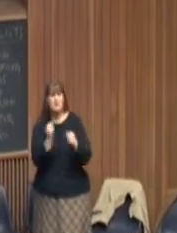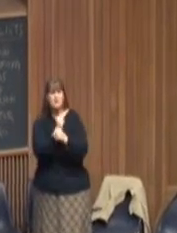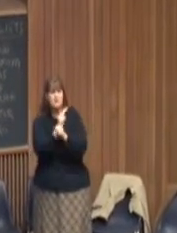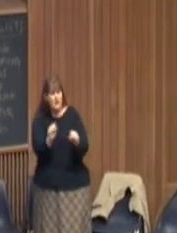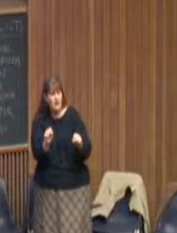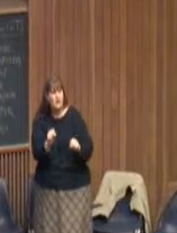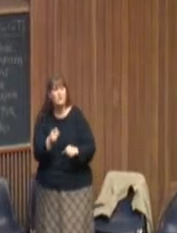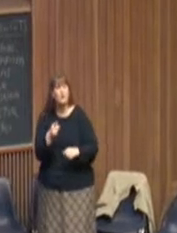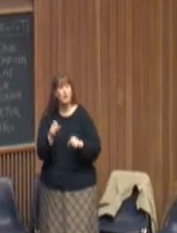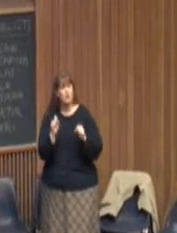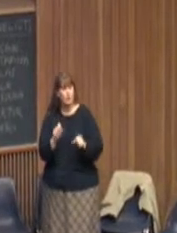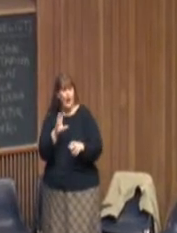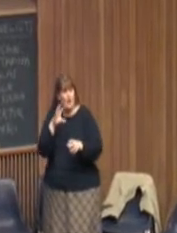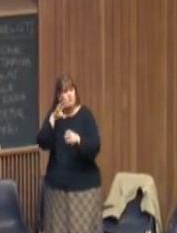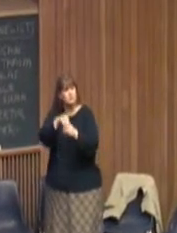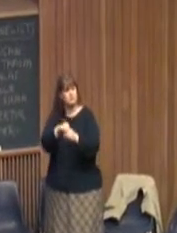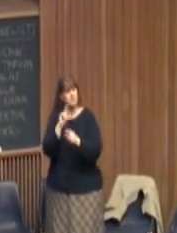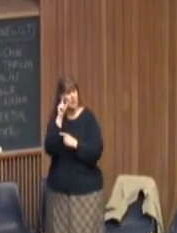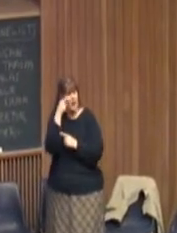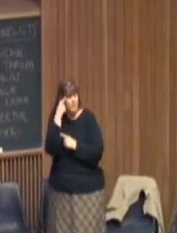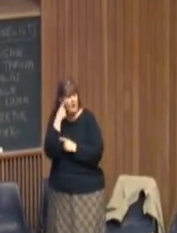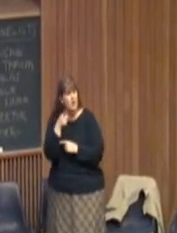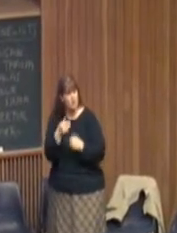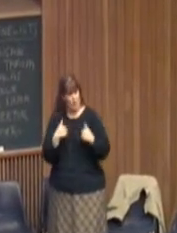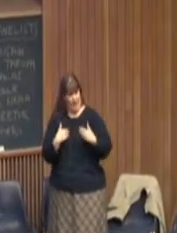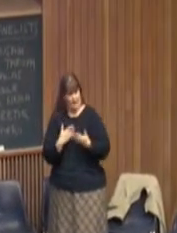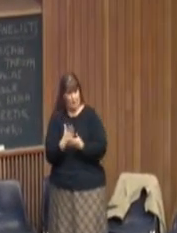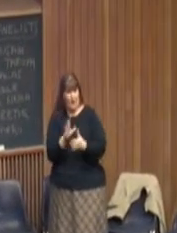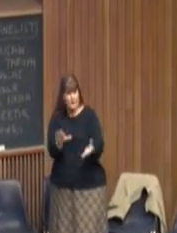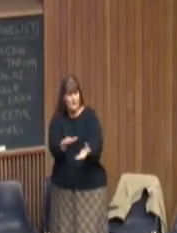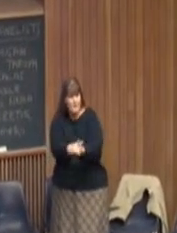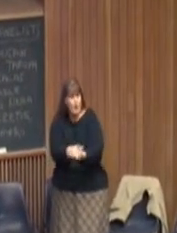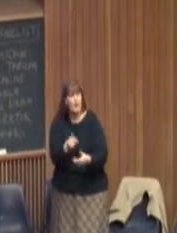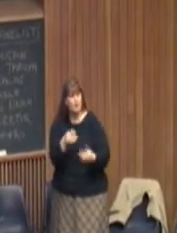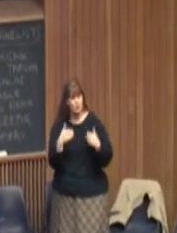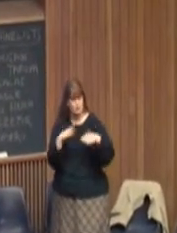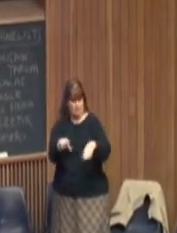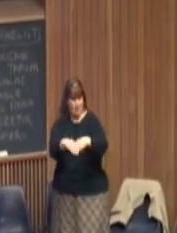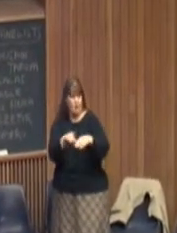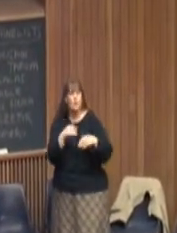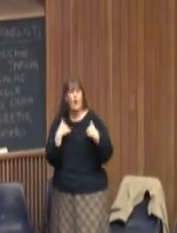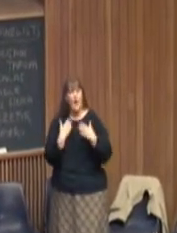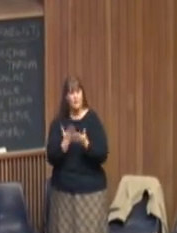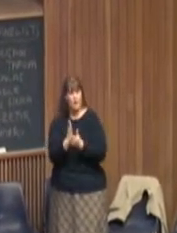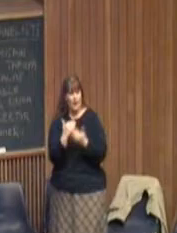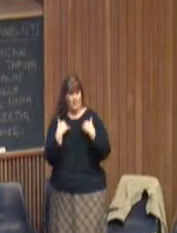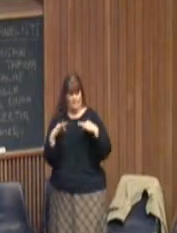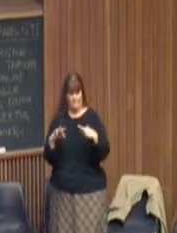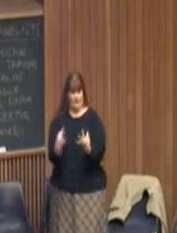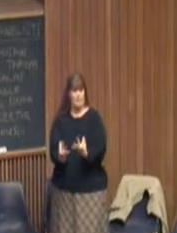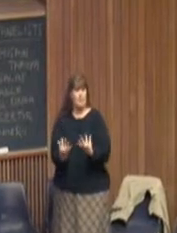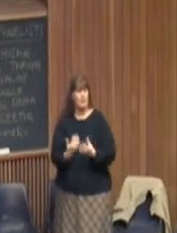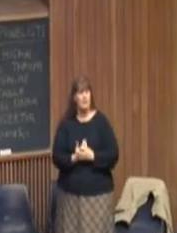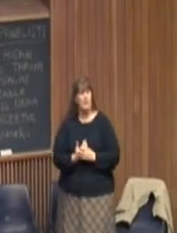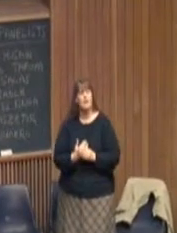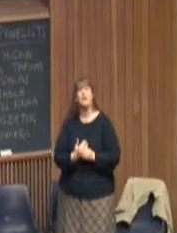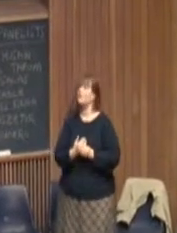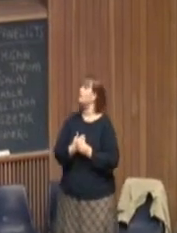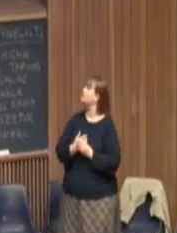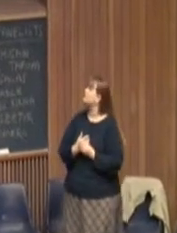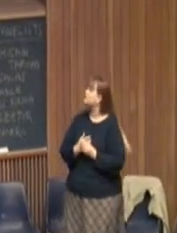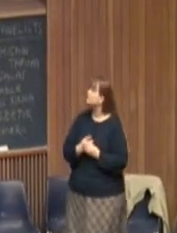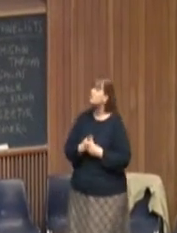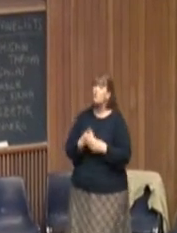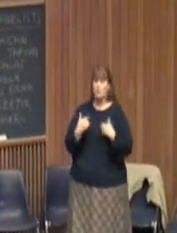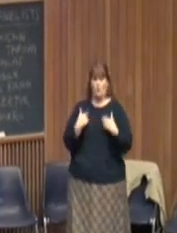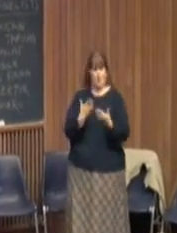government, the right to marry and have a family, the right to say what they think and to share information, freedom of speech, the